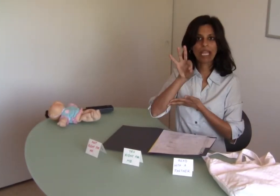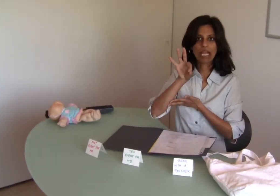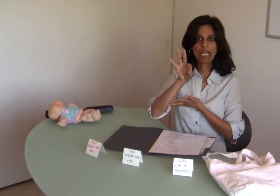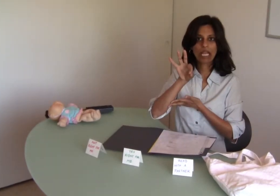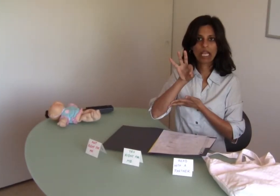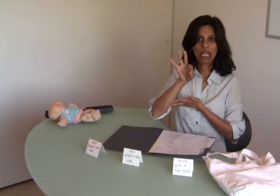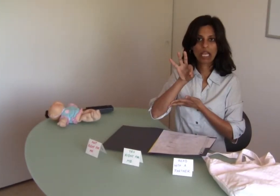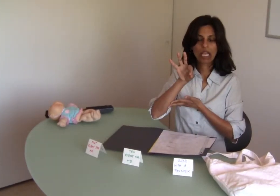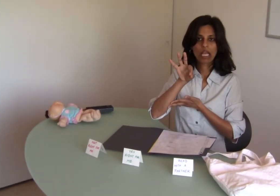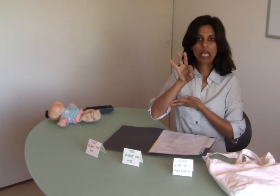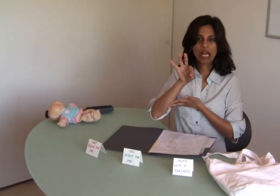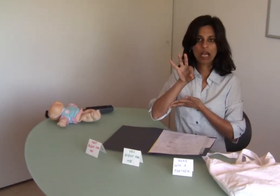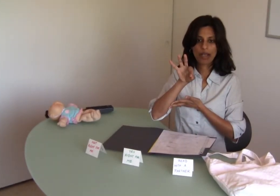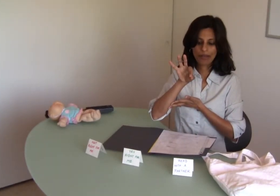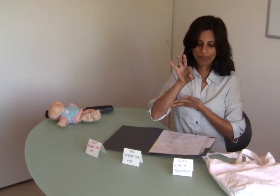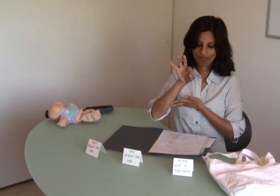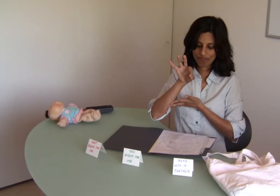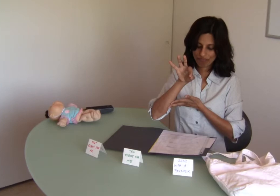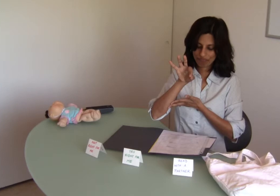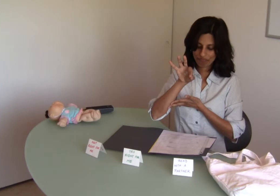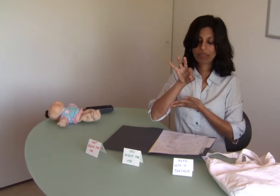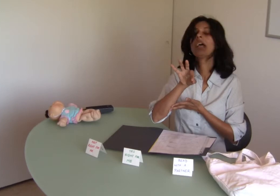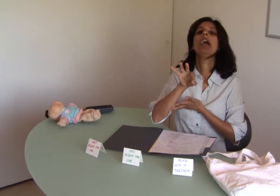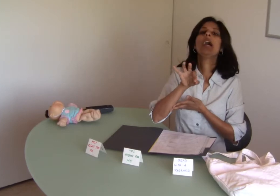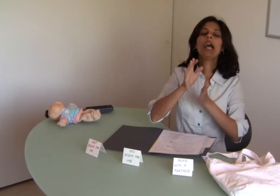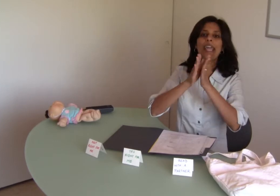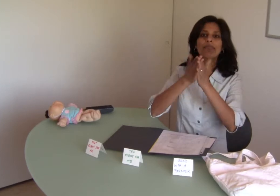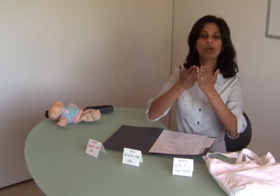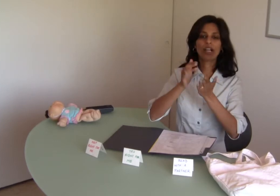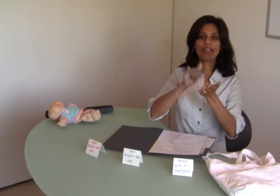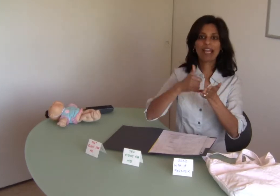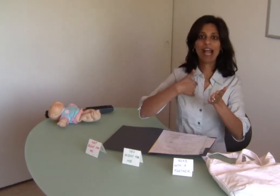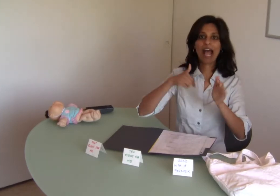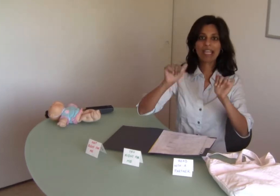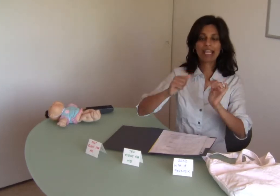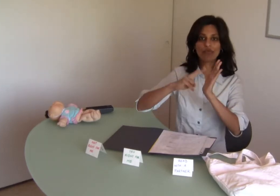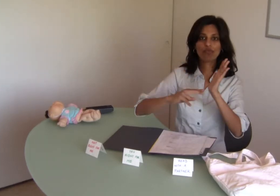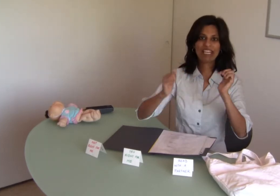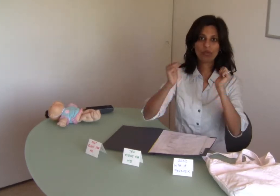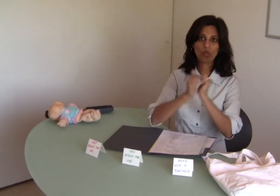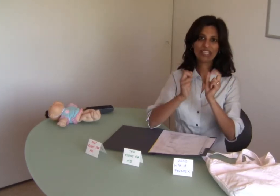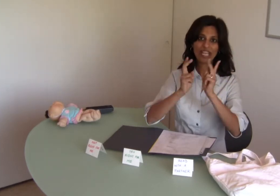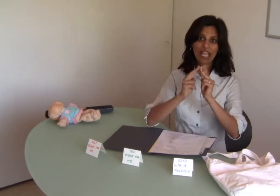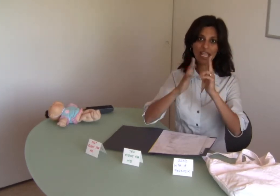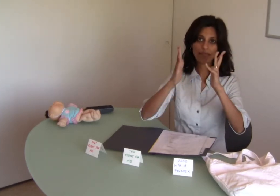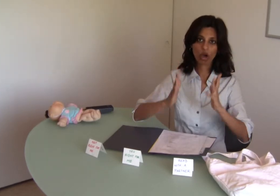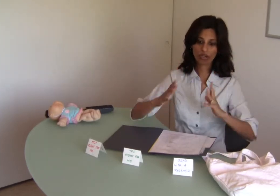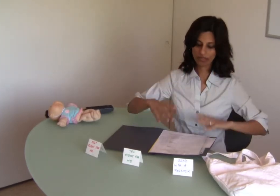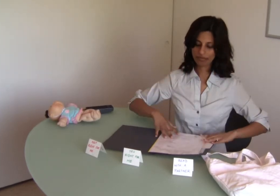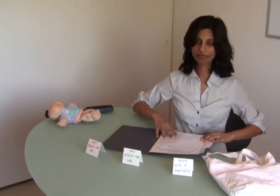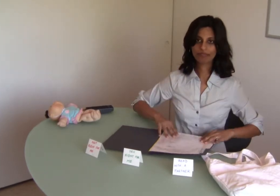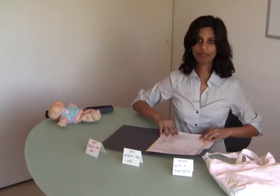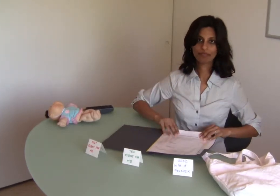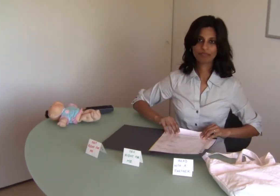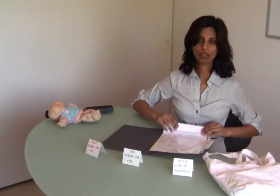pick a book that I can read with a partner.